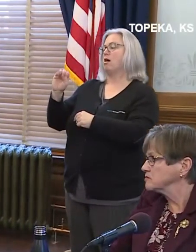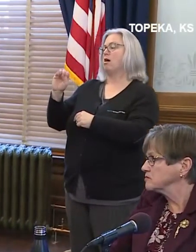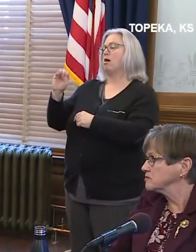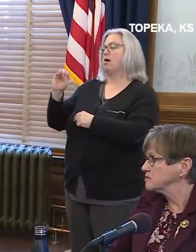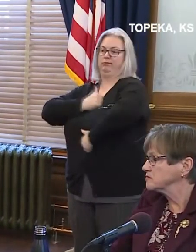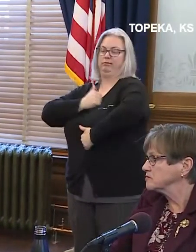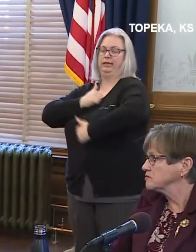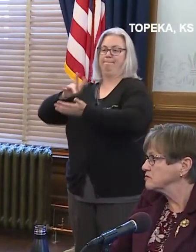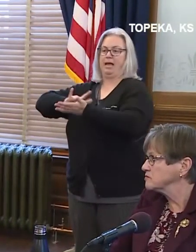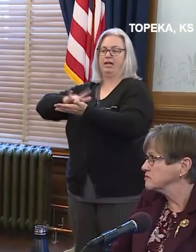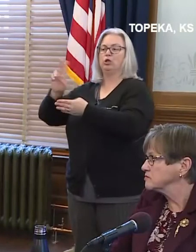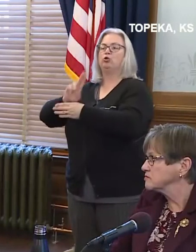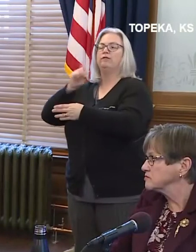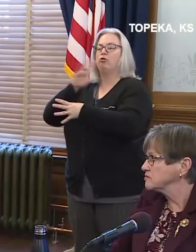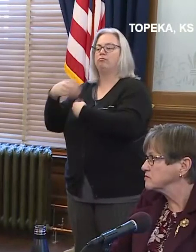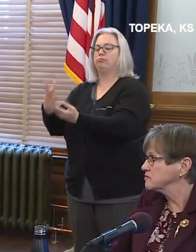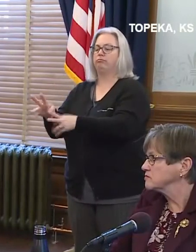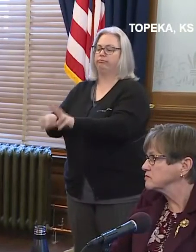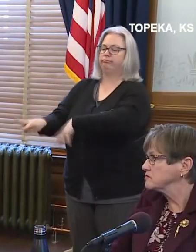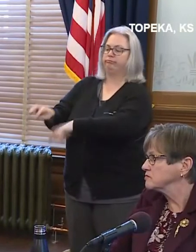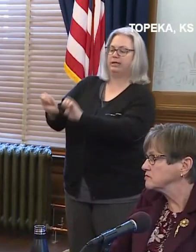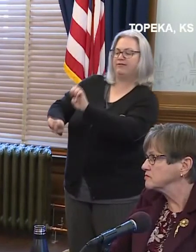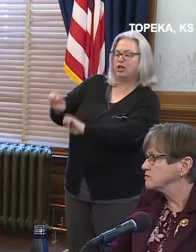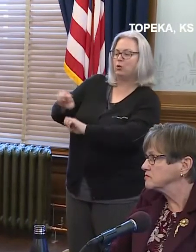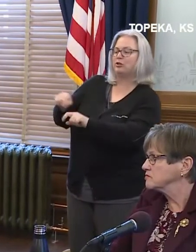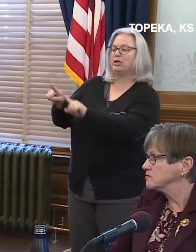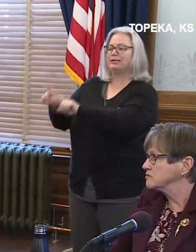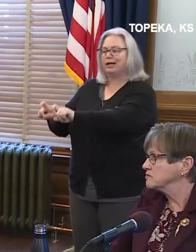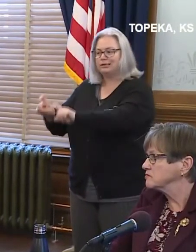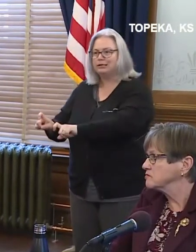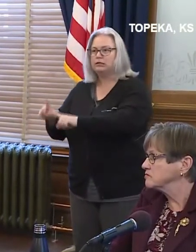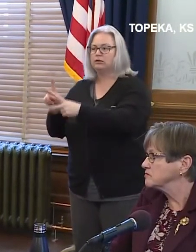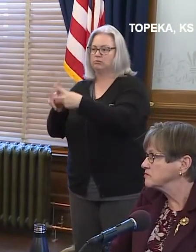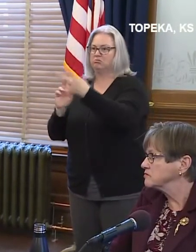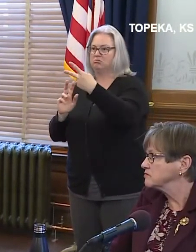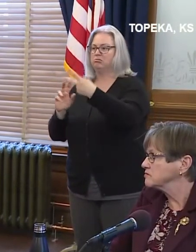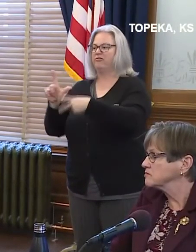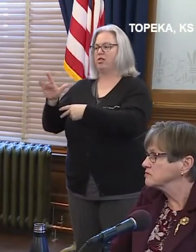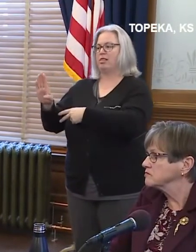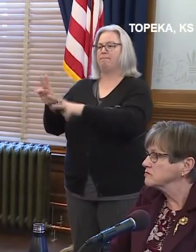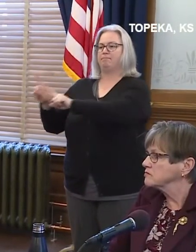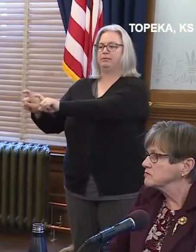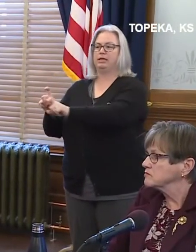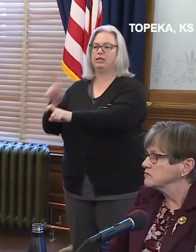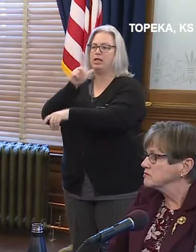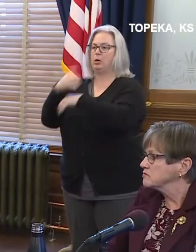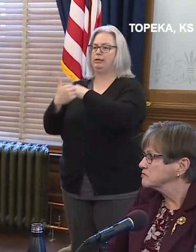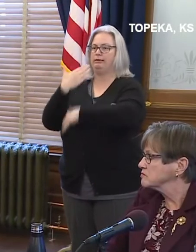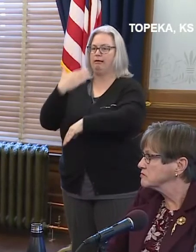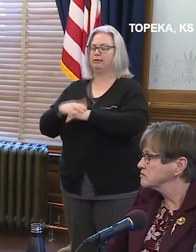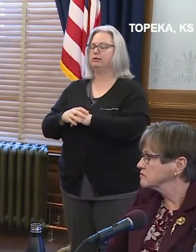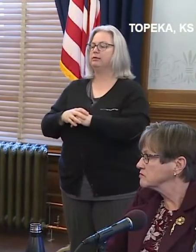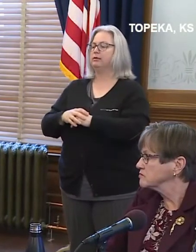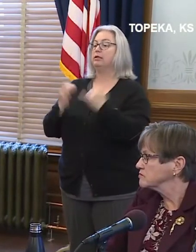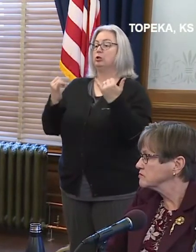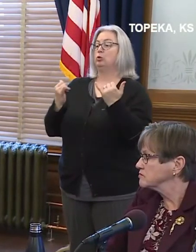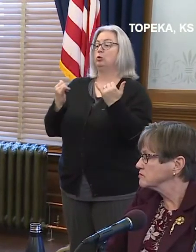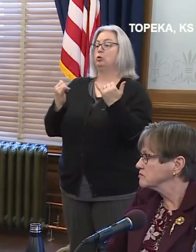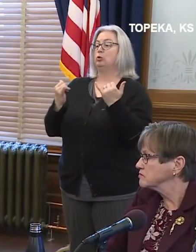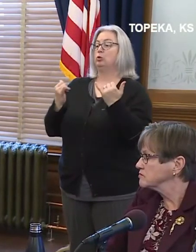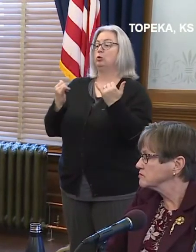being used for doing medical evaluations and testing that are laboratory tests that are sent in. Well, today will be a